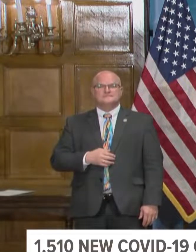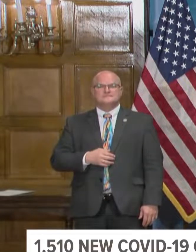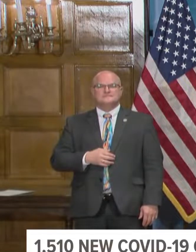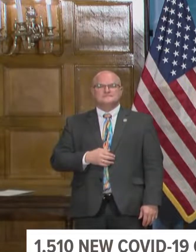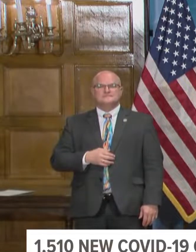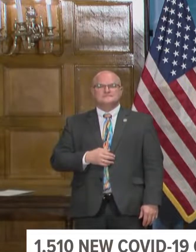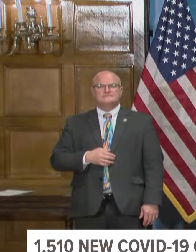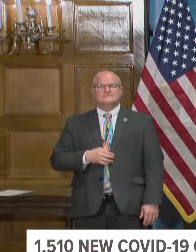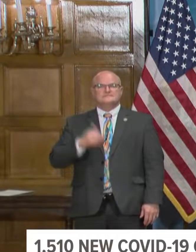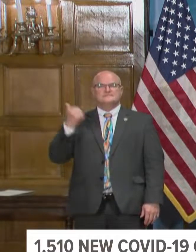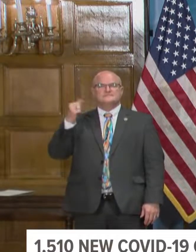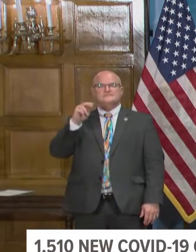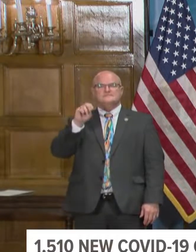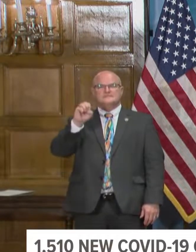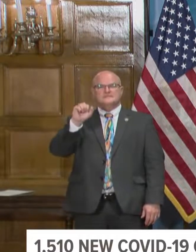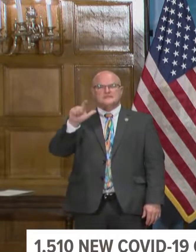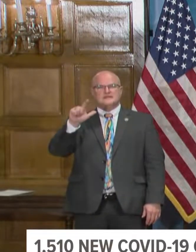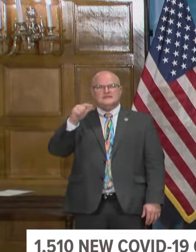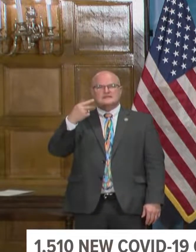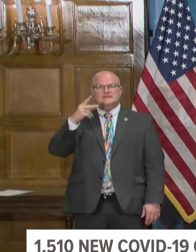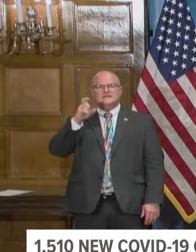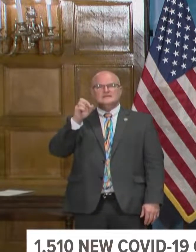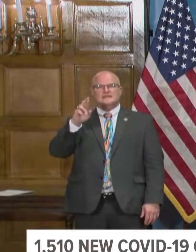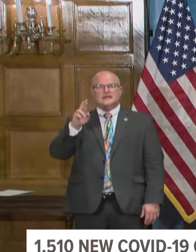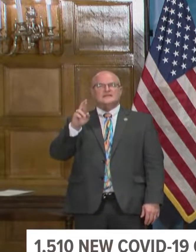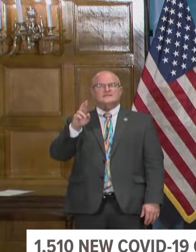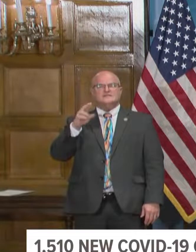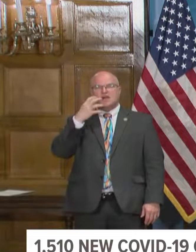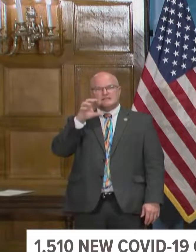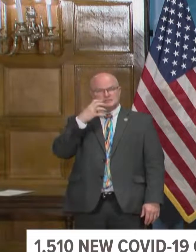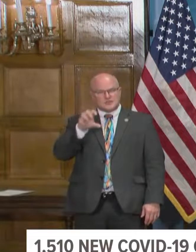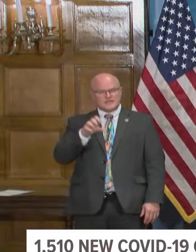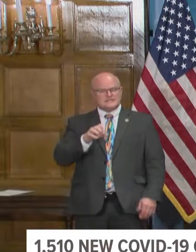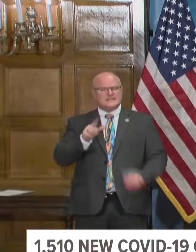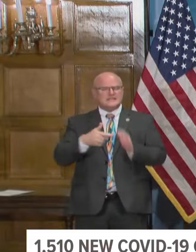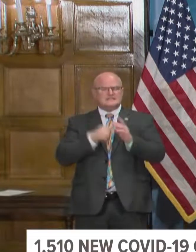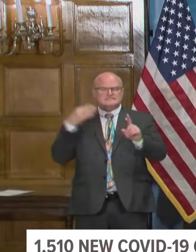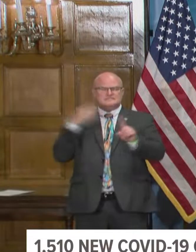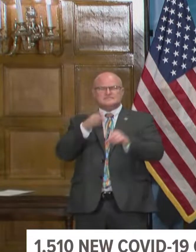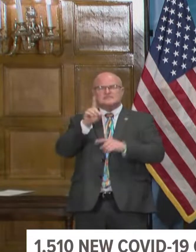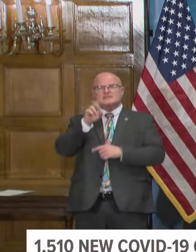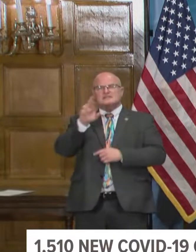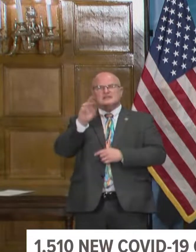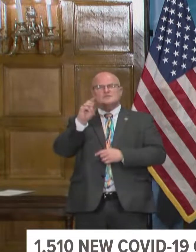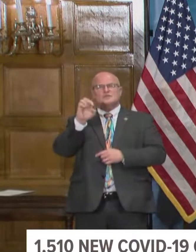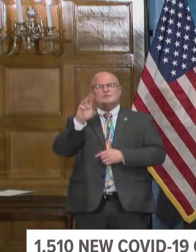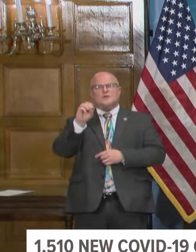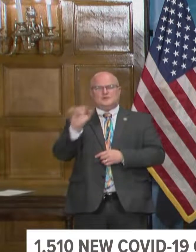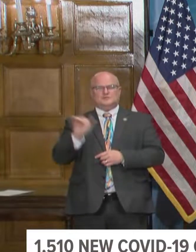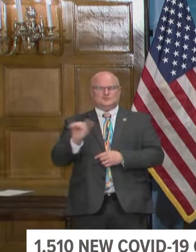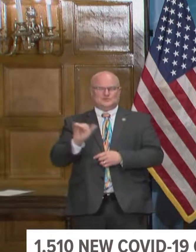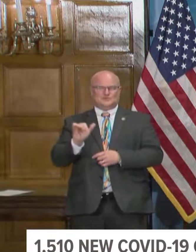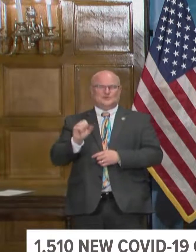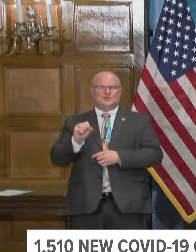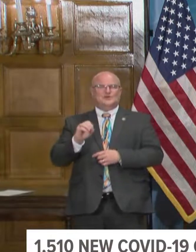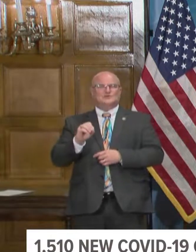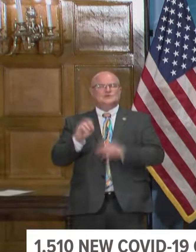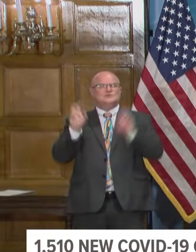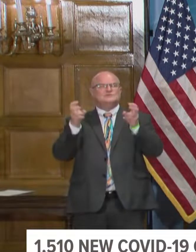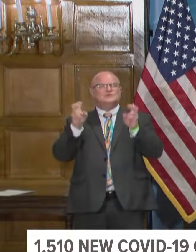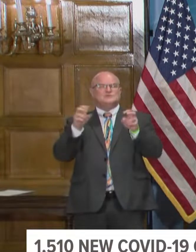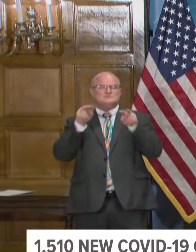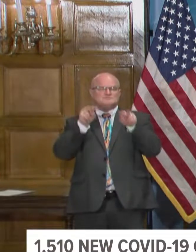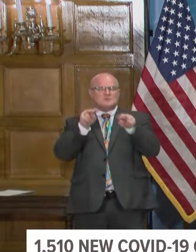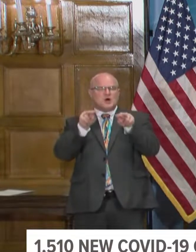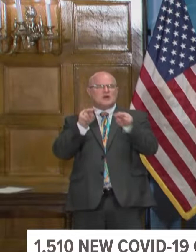Good afternoon, Governor. It's Neil Gladner at KZNG in Hot Springs. This question really is for Dr. Romero as well. In terms of